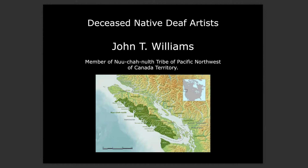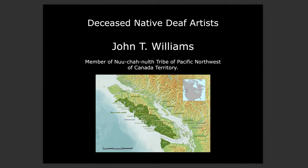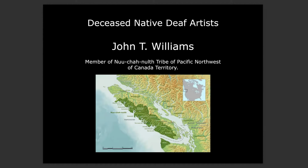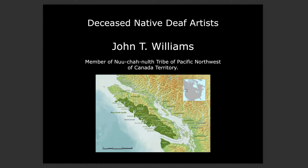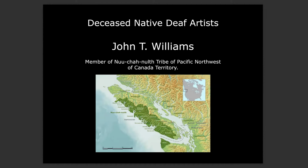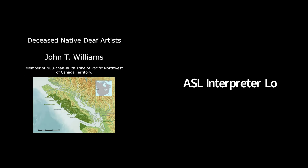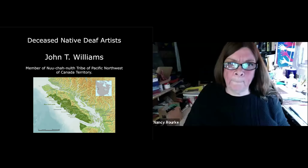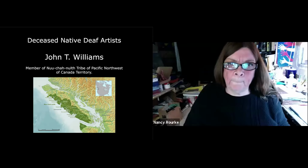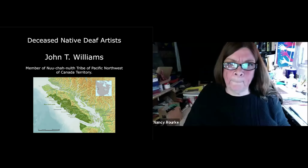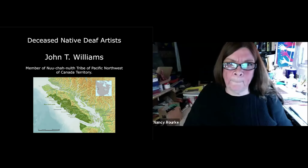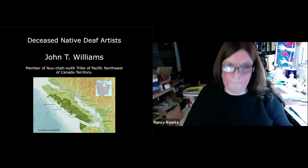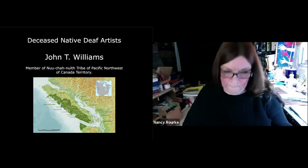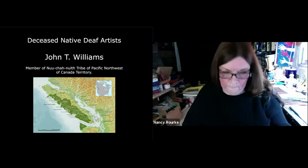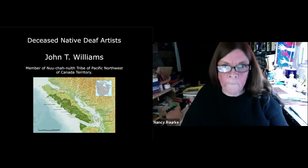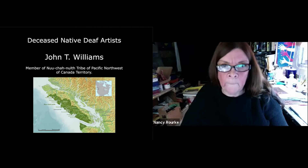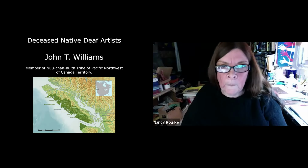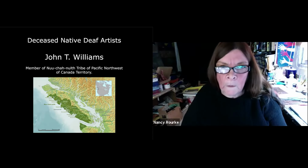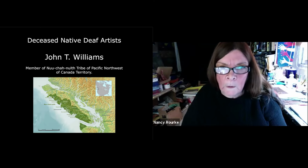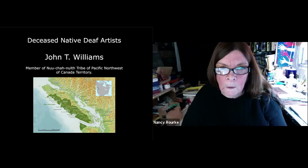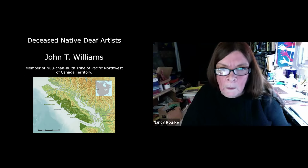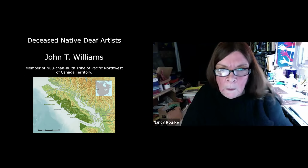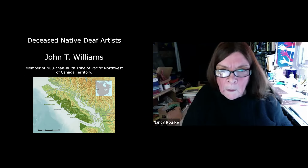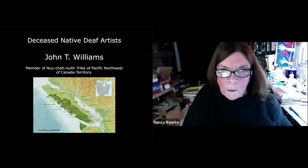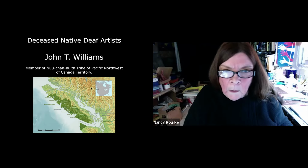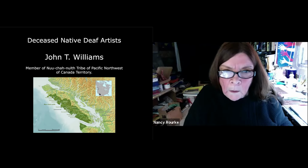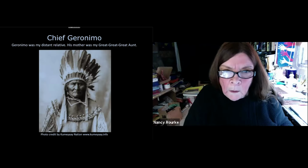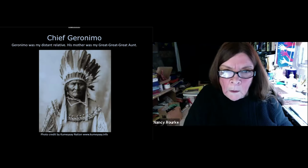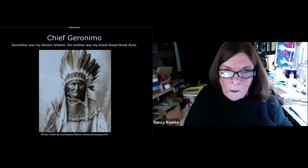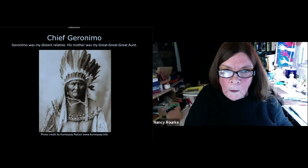That's the area where John T. Williams was from.